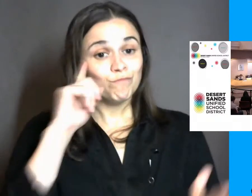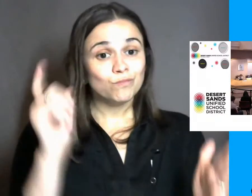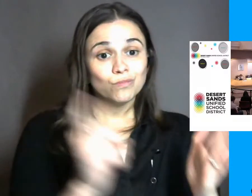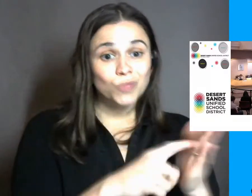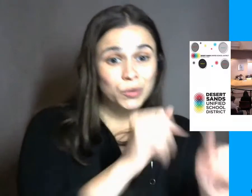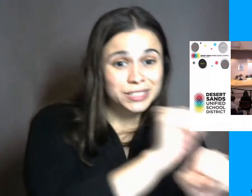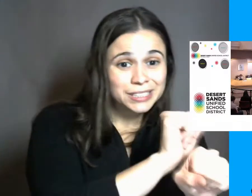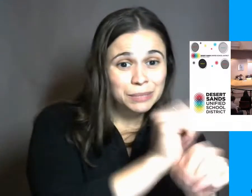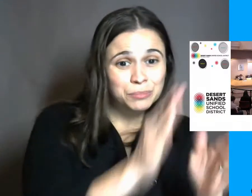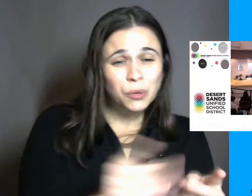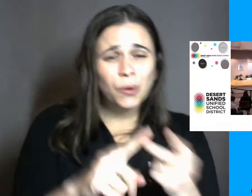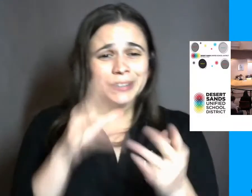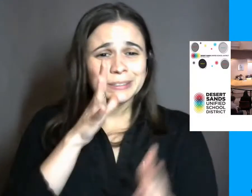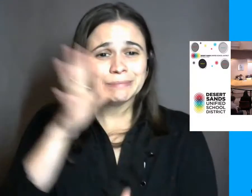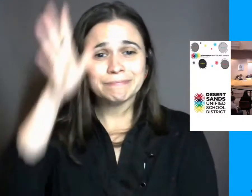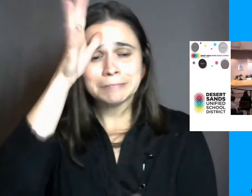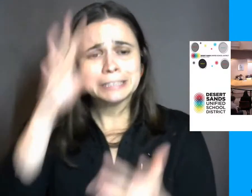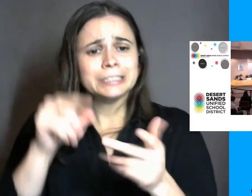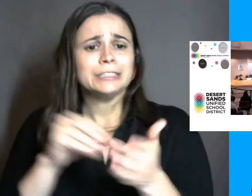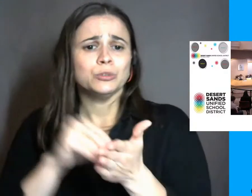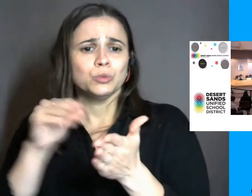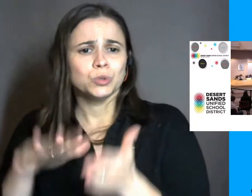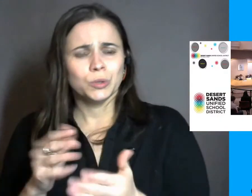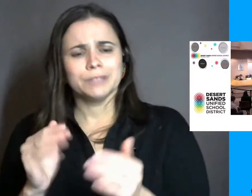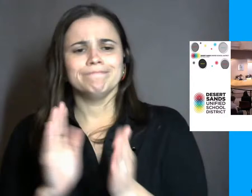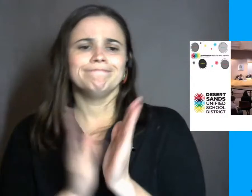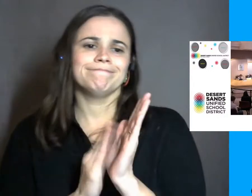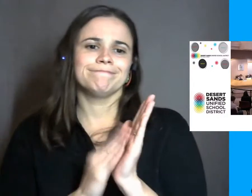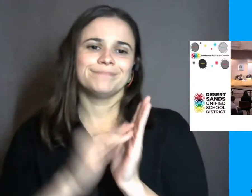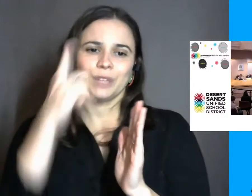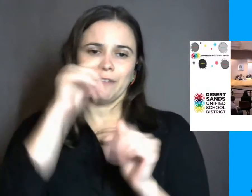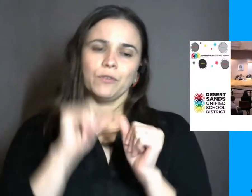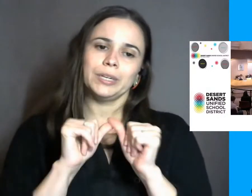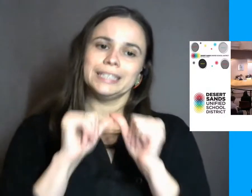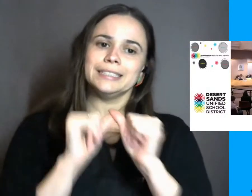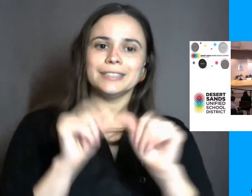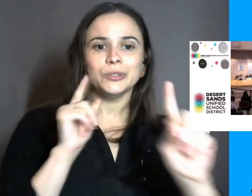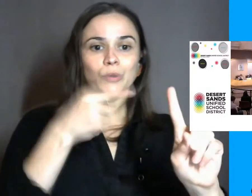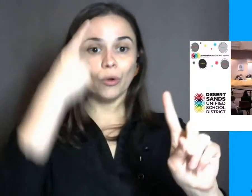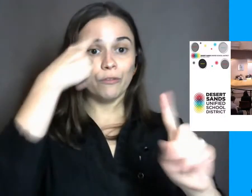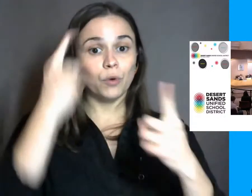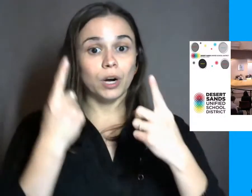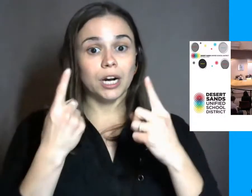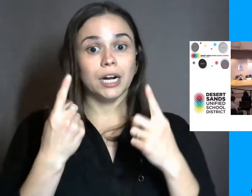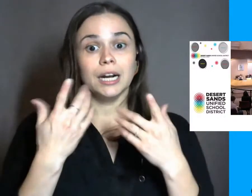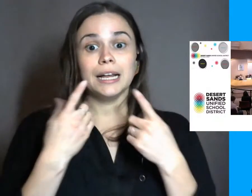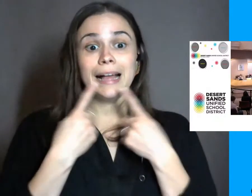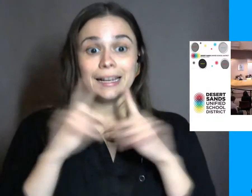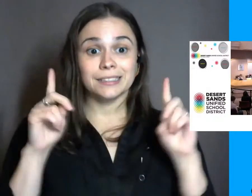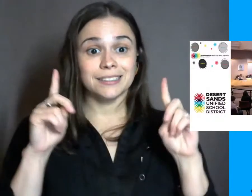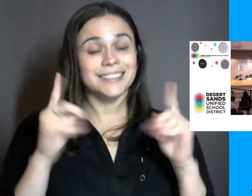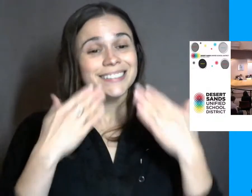parents, and the resilience of our students to continue our reach for excellence. Thank you, and this is the end of the mid-year